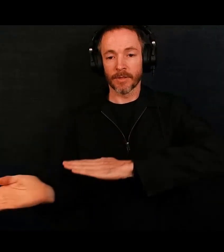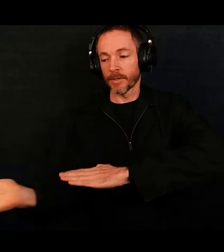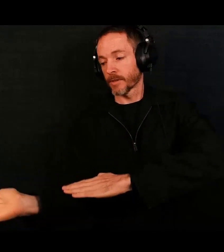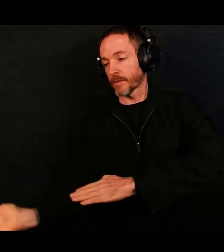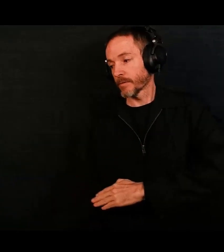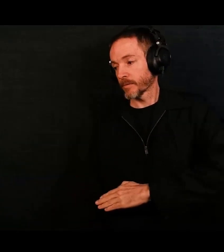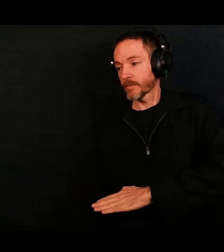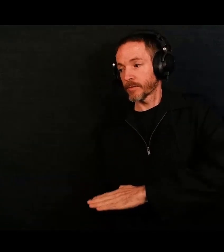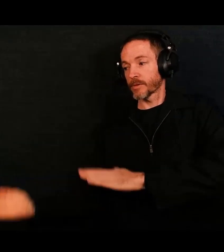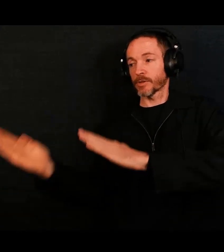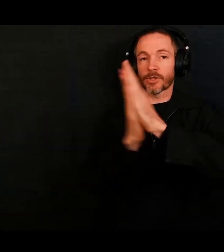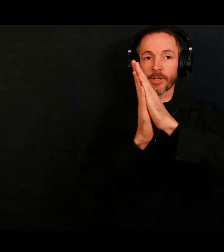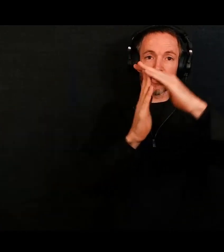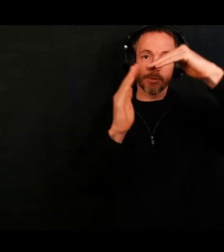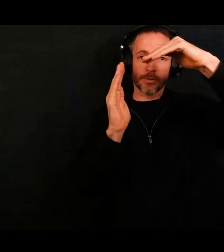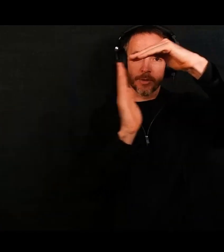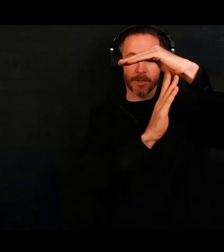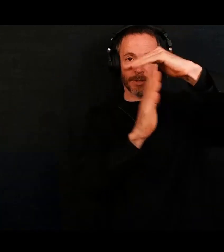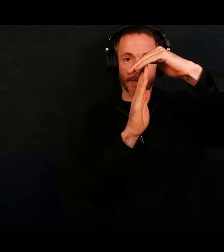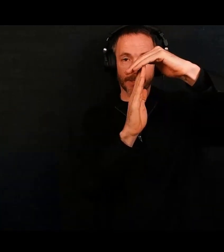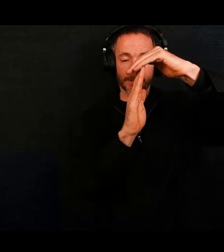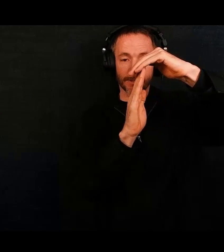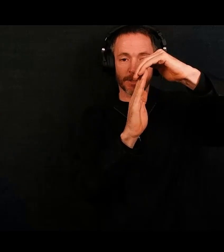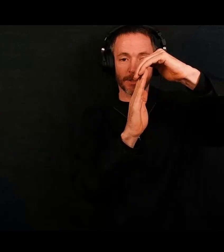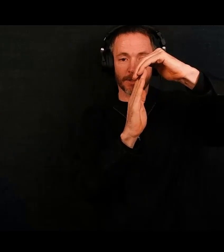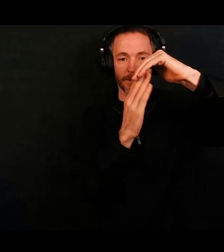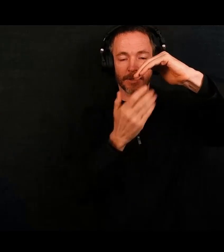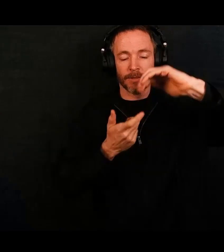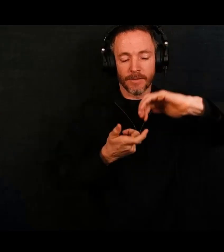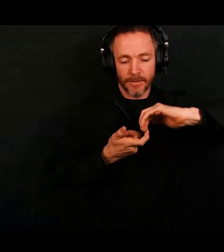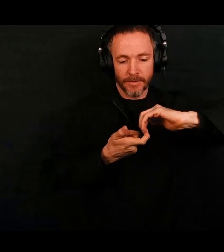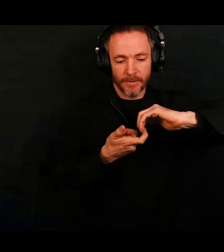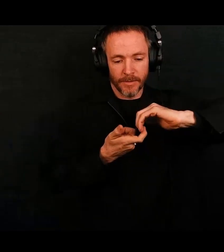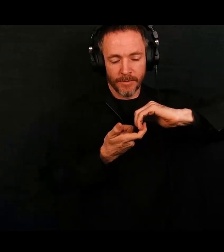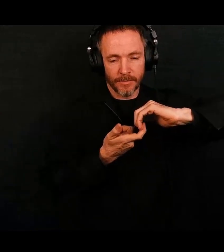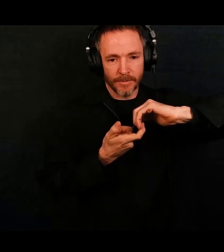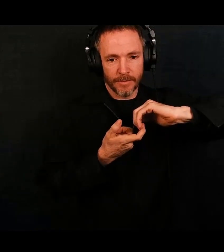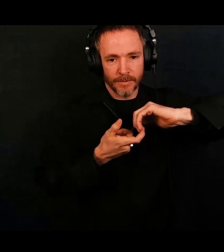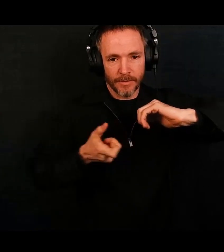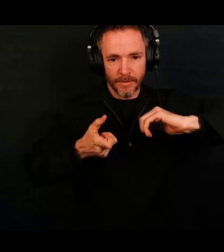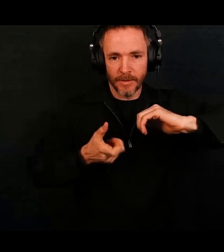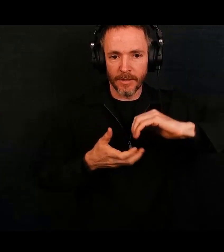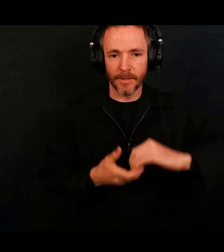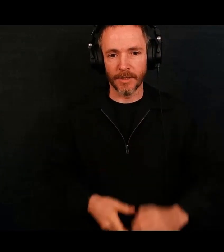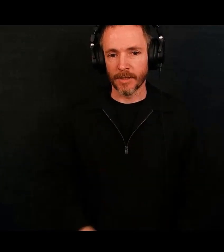can shut the door and it latches.